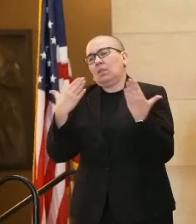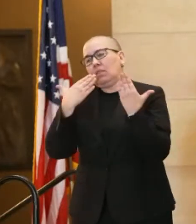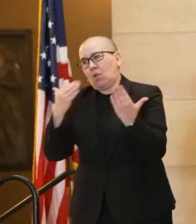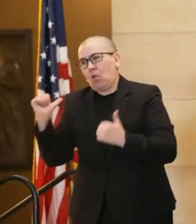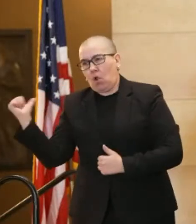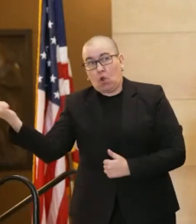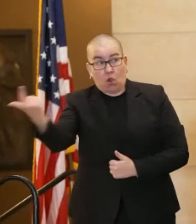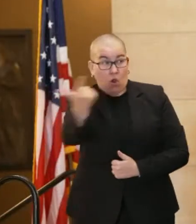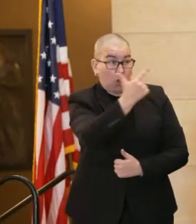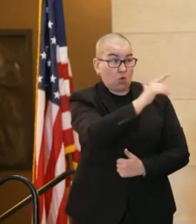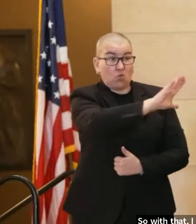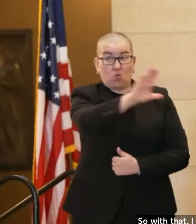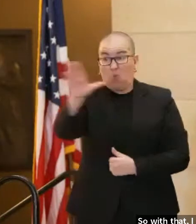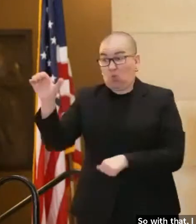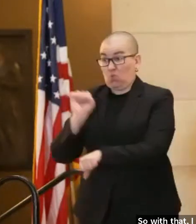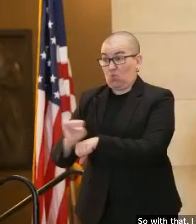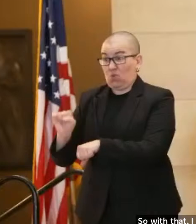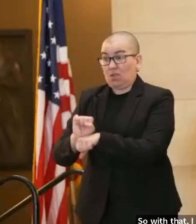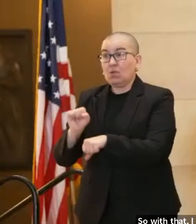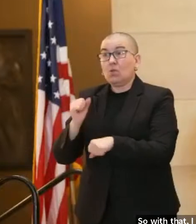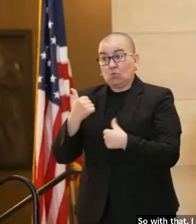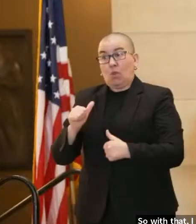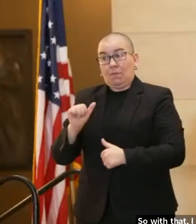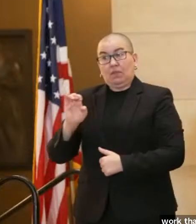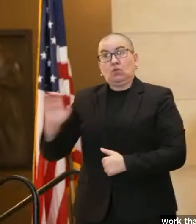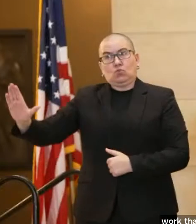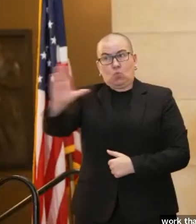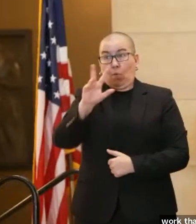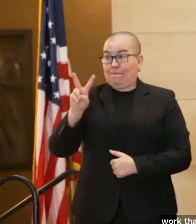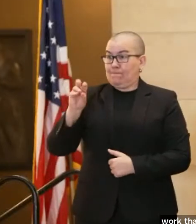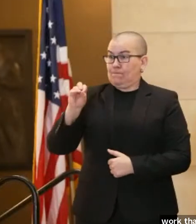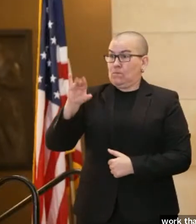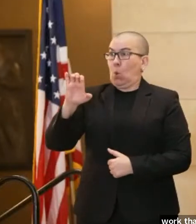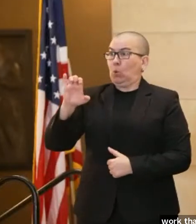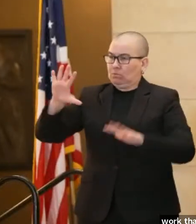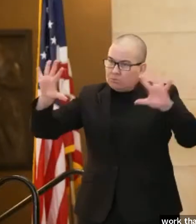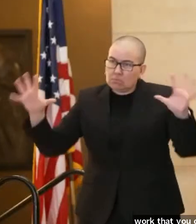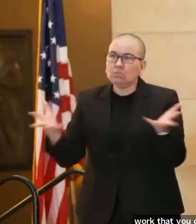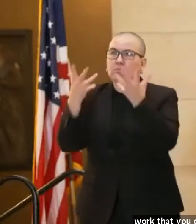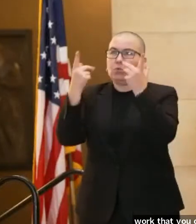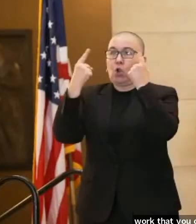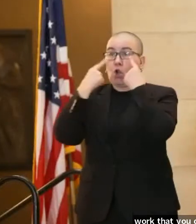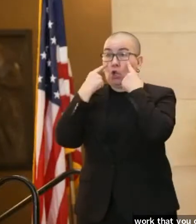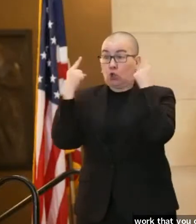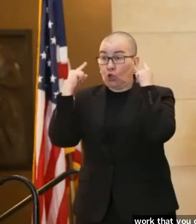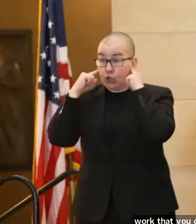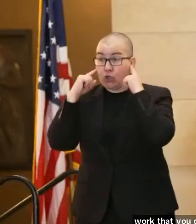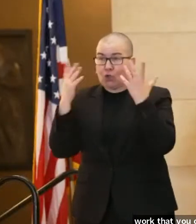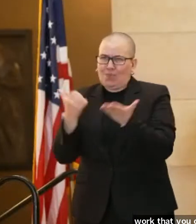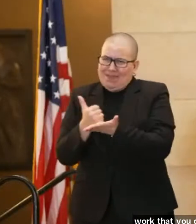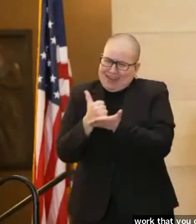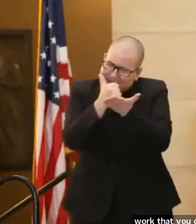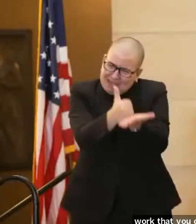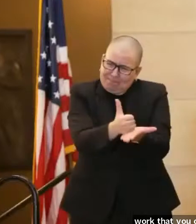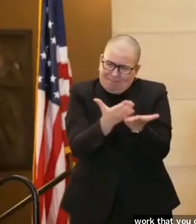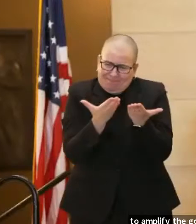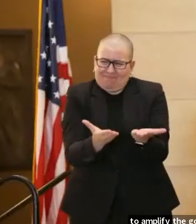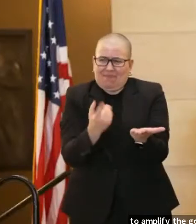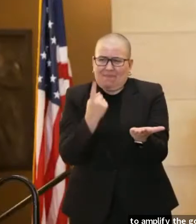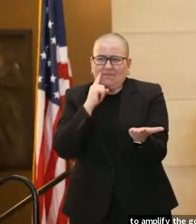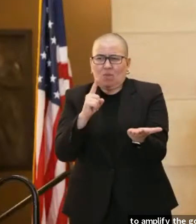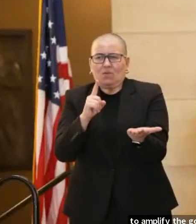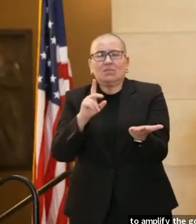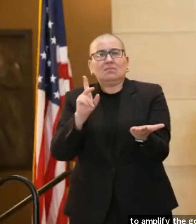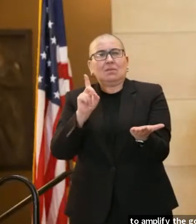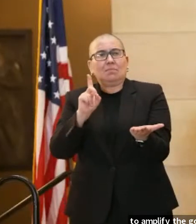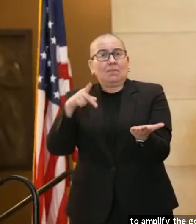do. We will try to be your voice as well to amplify the good work that you're doing. On behalf of the Department of Public Safety, thank you so much for the work